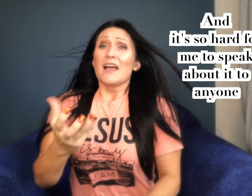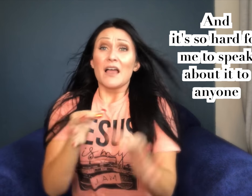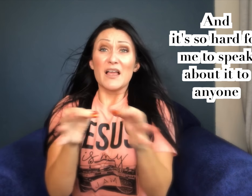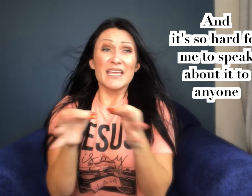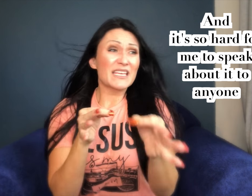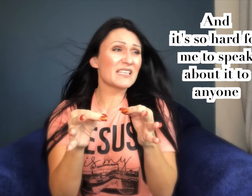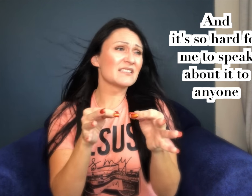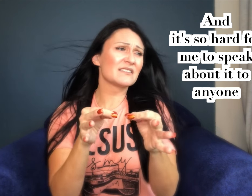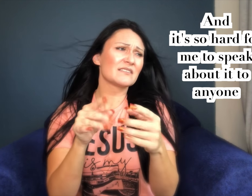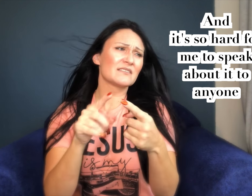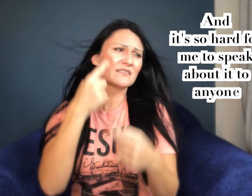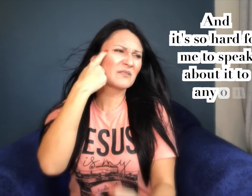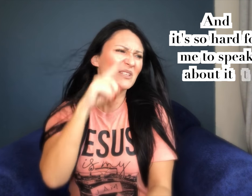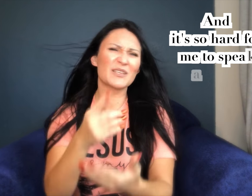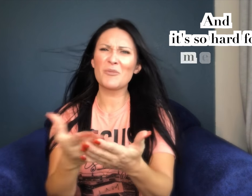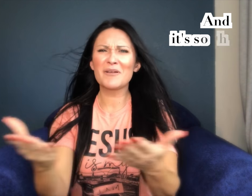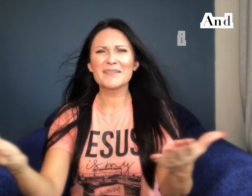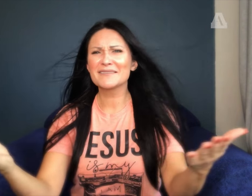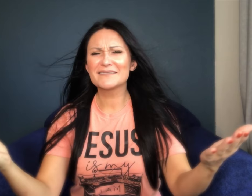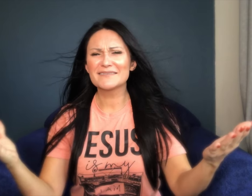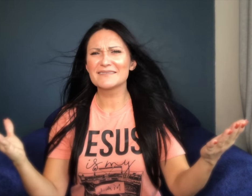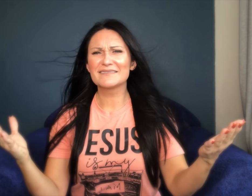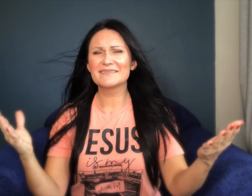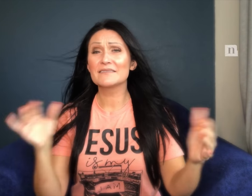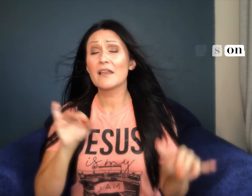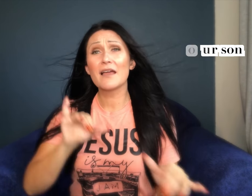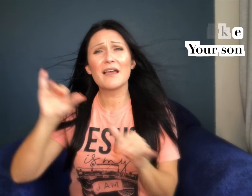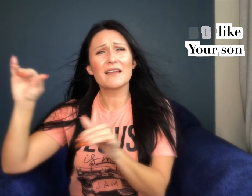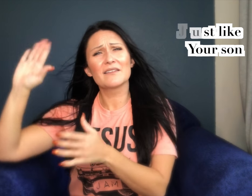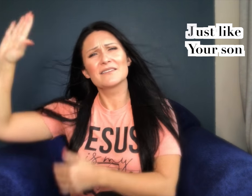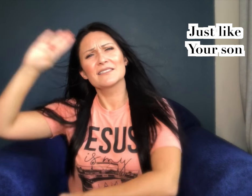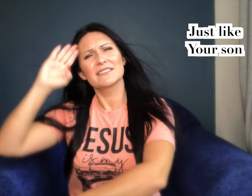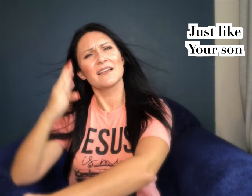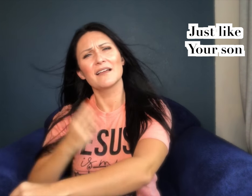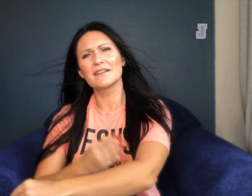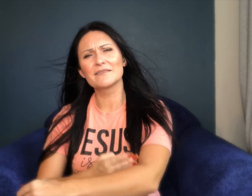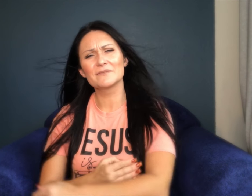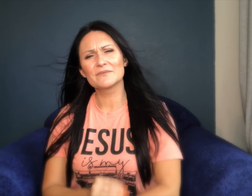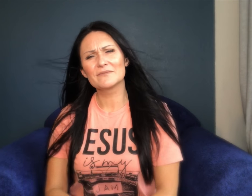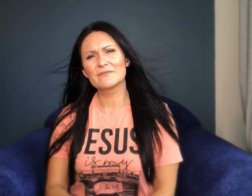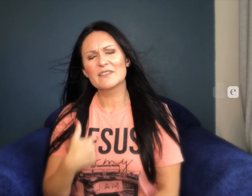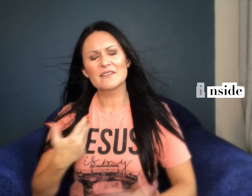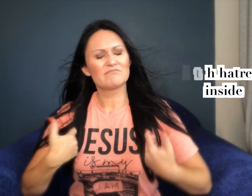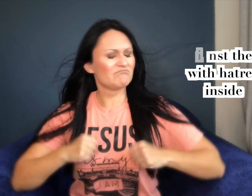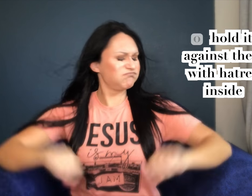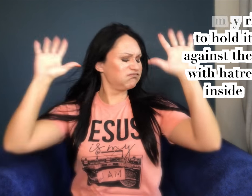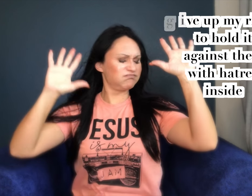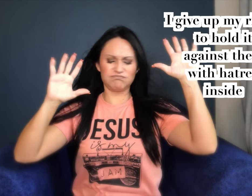to speak about it to anyone. Just like your son, I give up